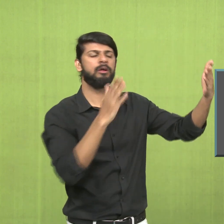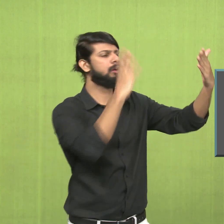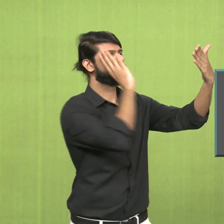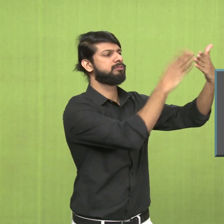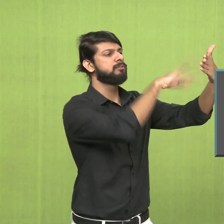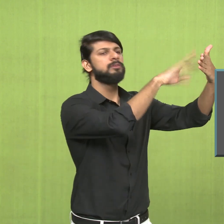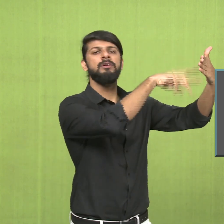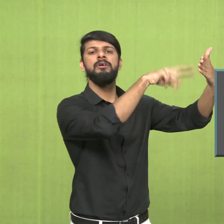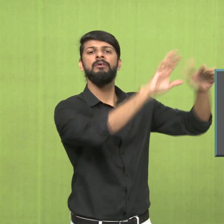scenes,